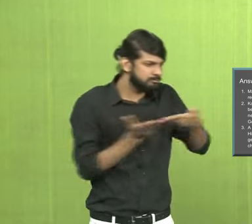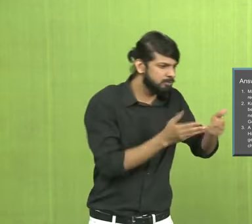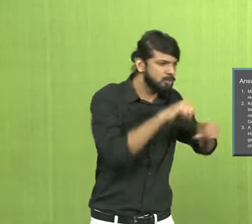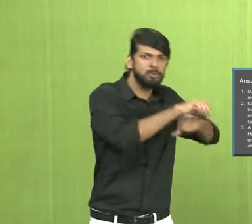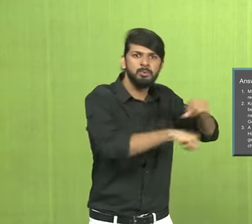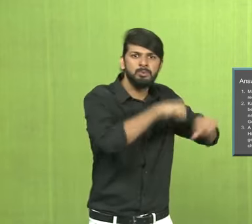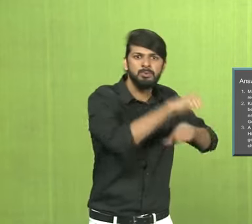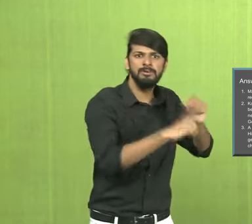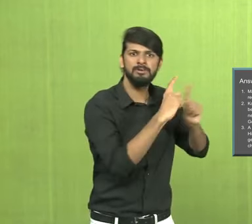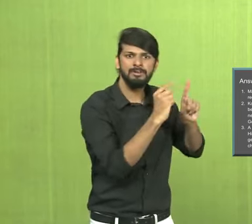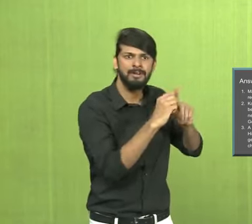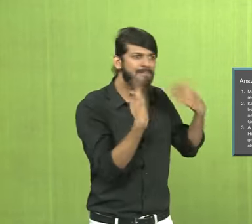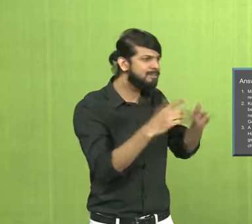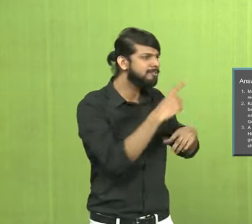for all these kind of rituals.